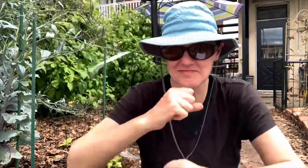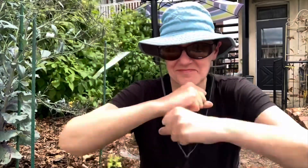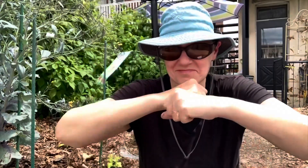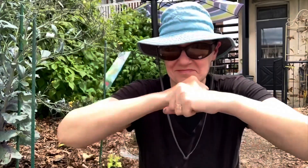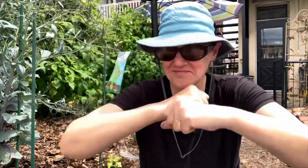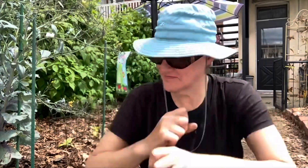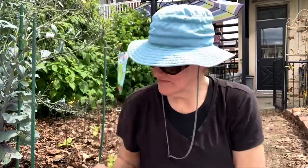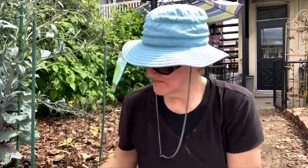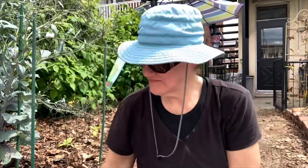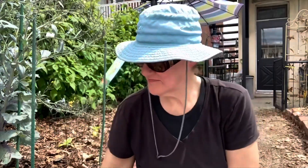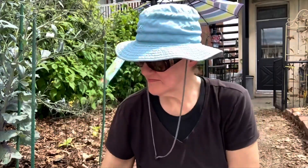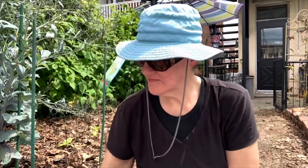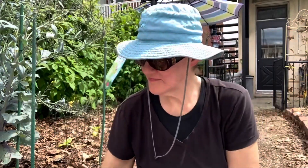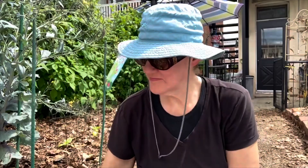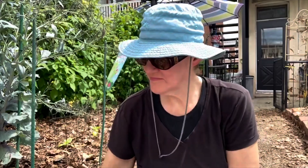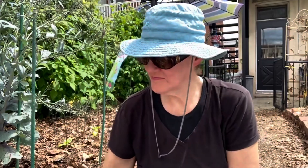holes, so I need to protect them.